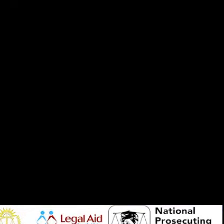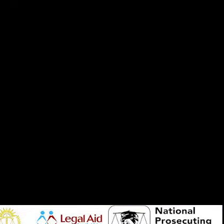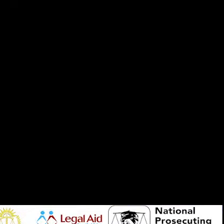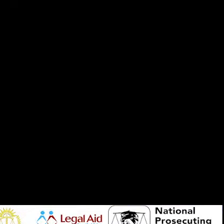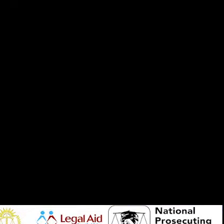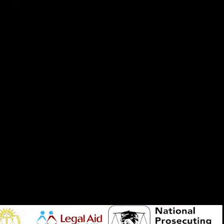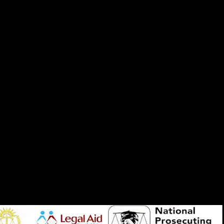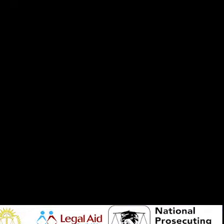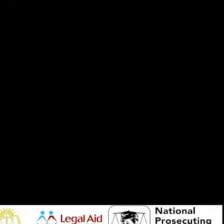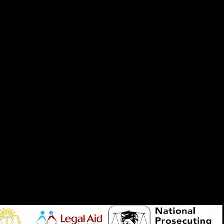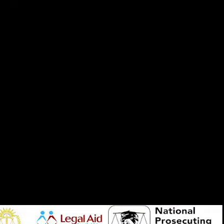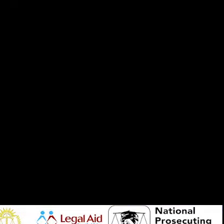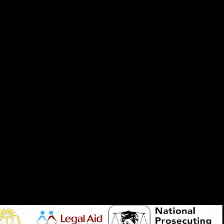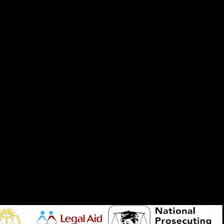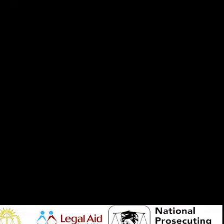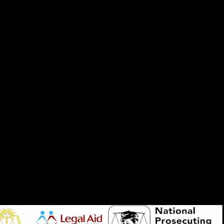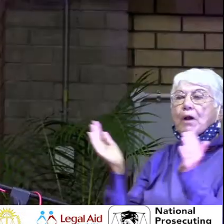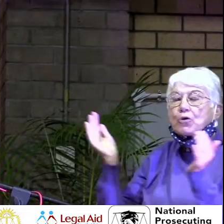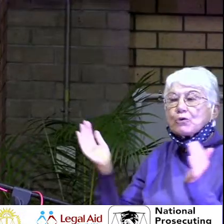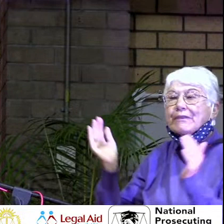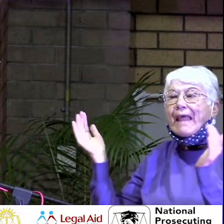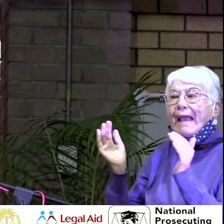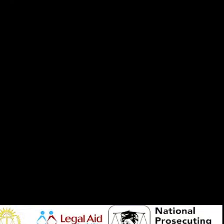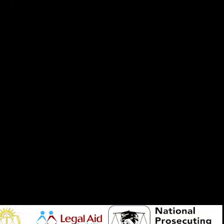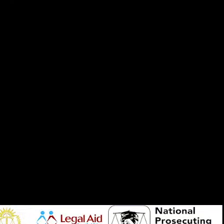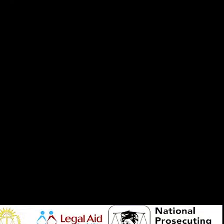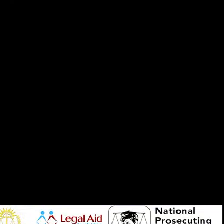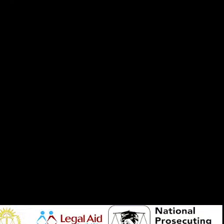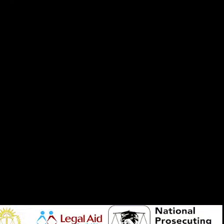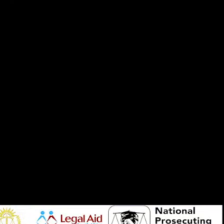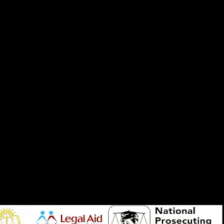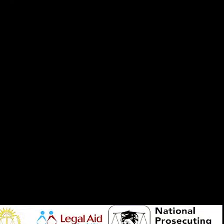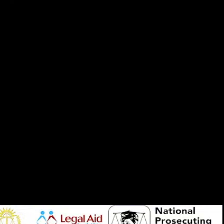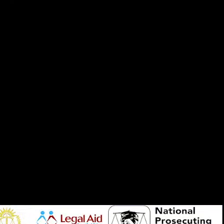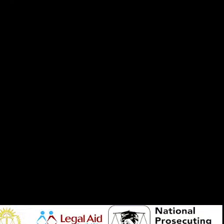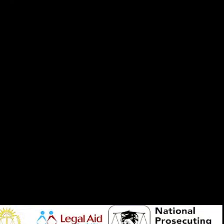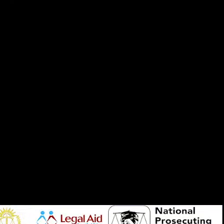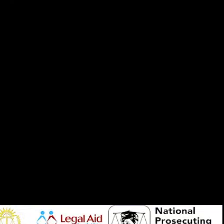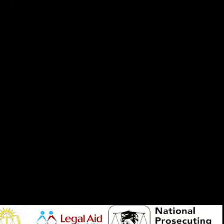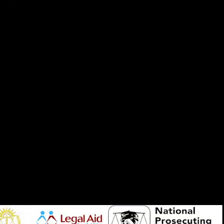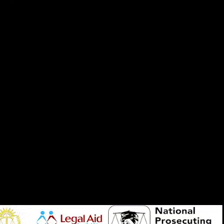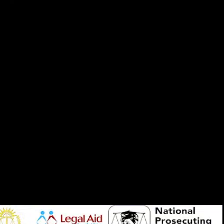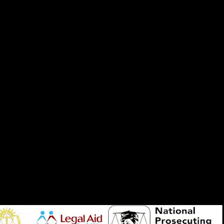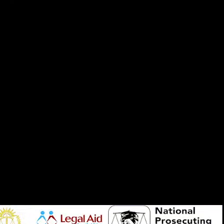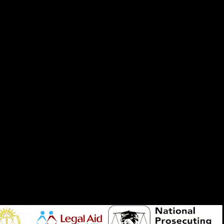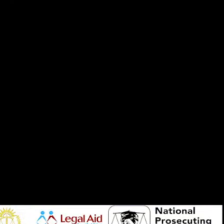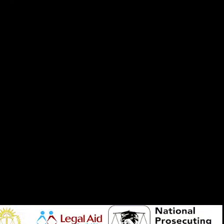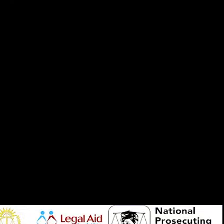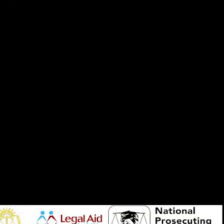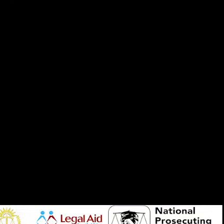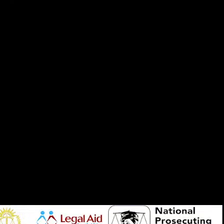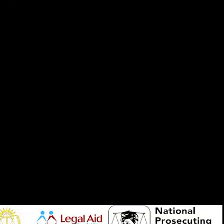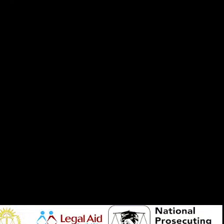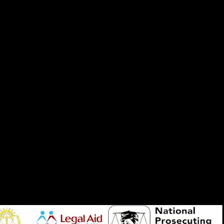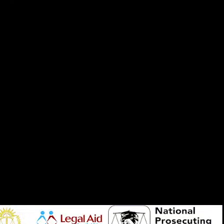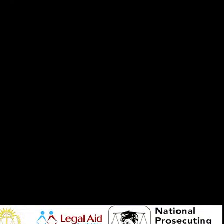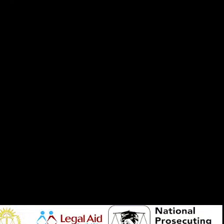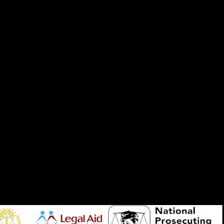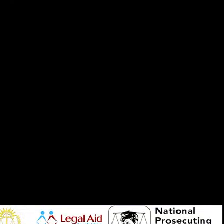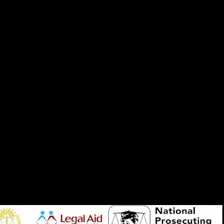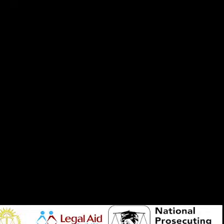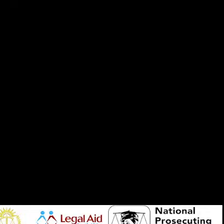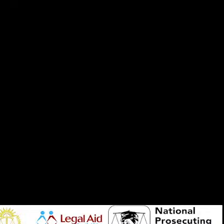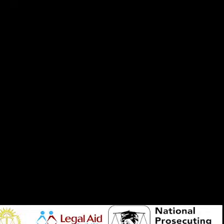And the Commission is based in Cape Town, in all 9 provinces, in Adderley Street